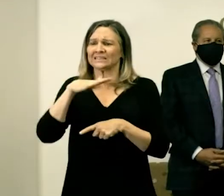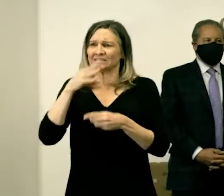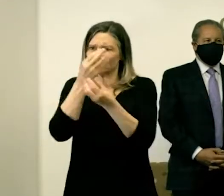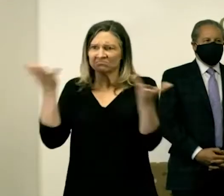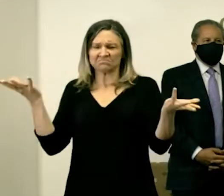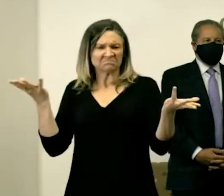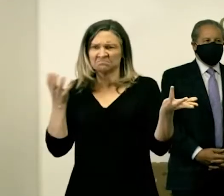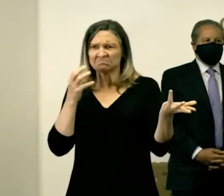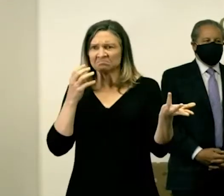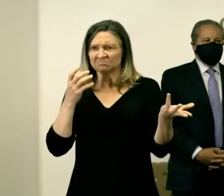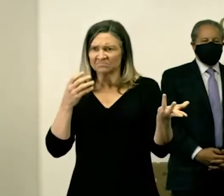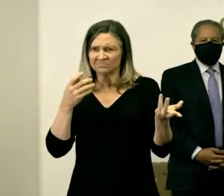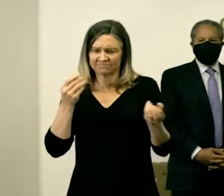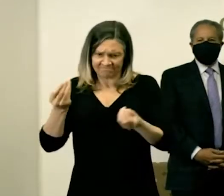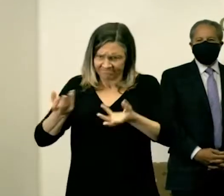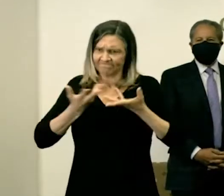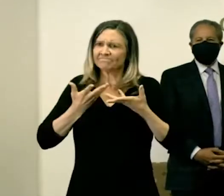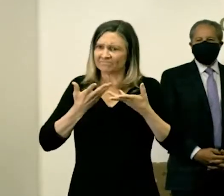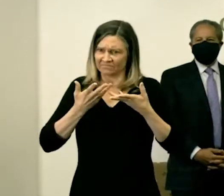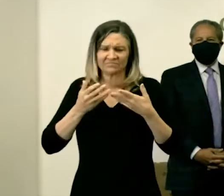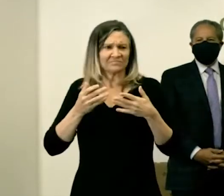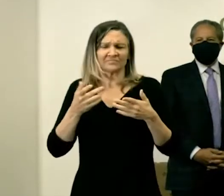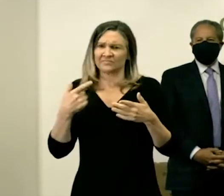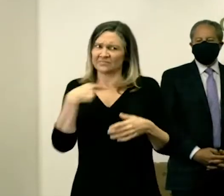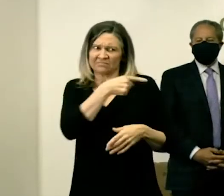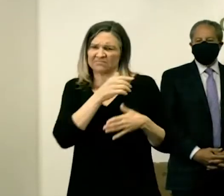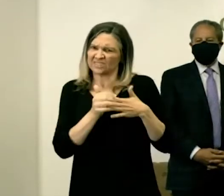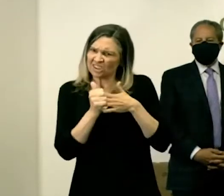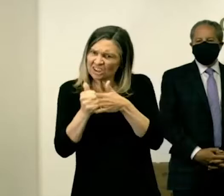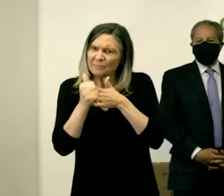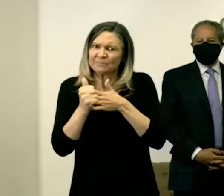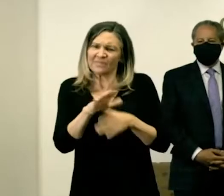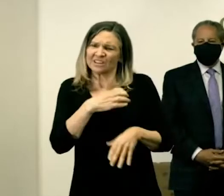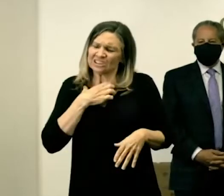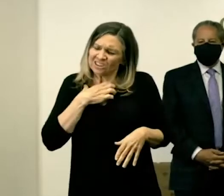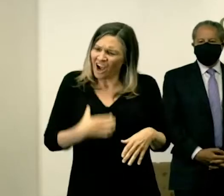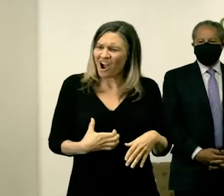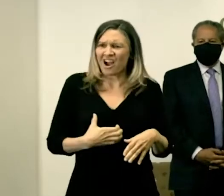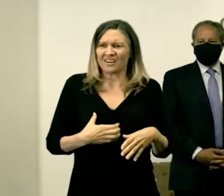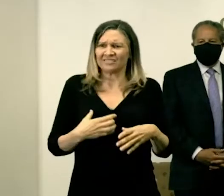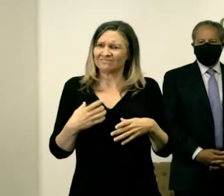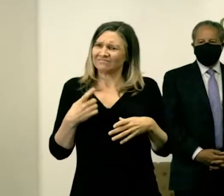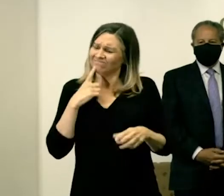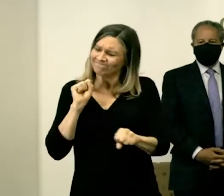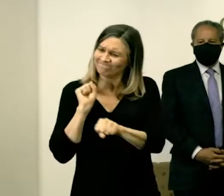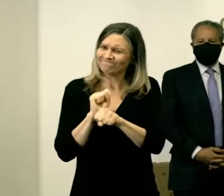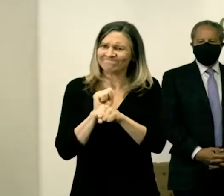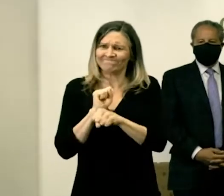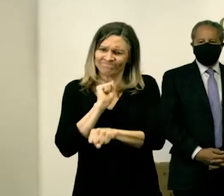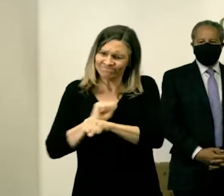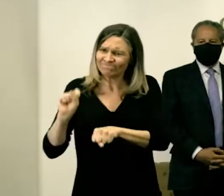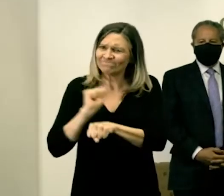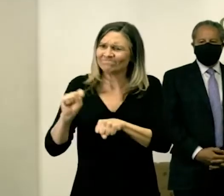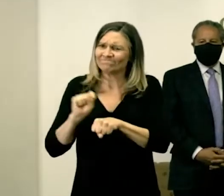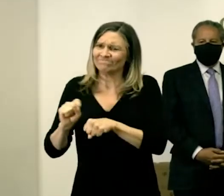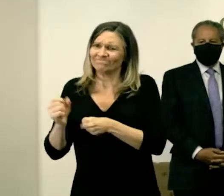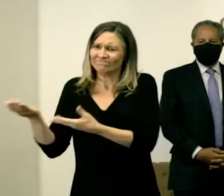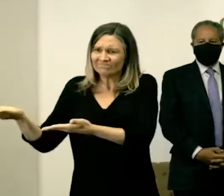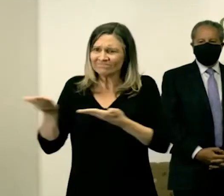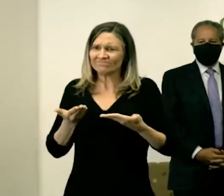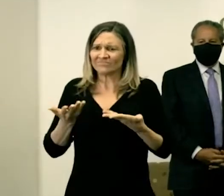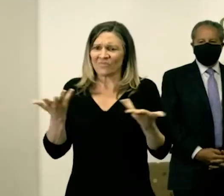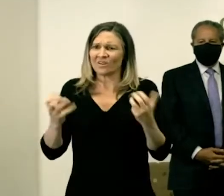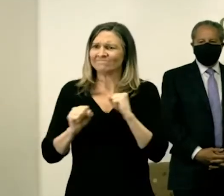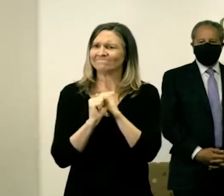voice, because of his leadership, because his desire to truly deliver on what we were promoting,